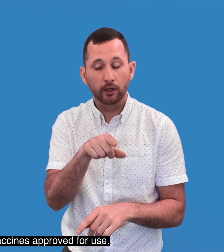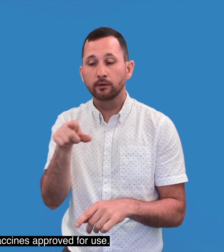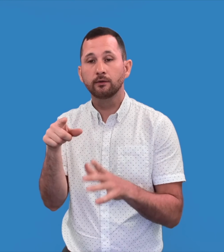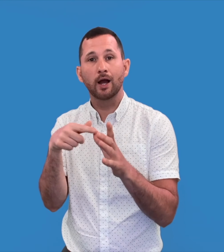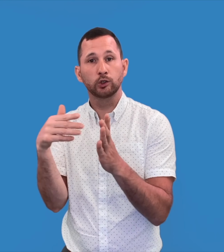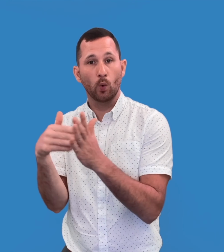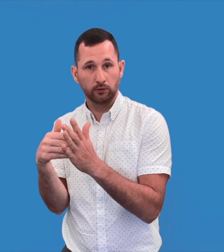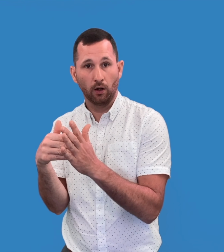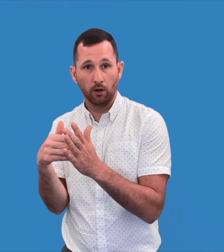use.